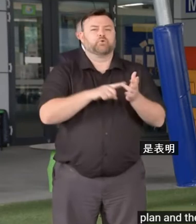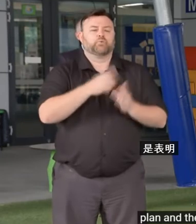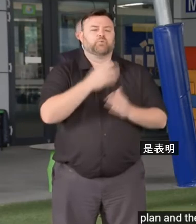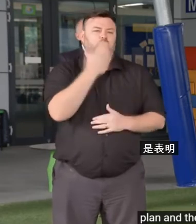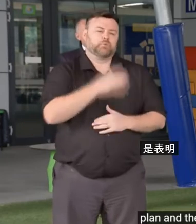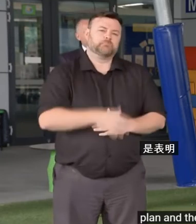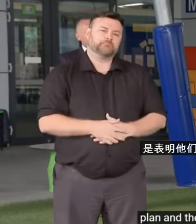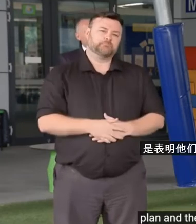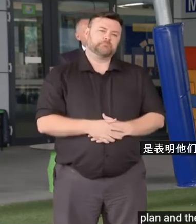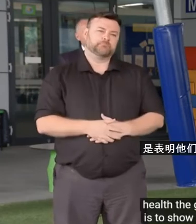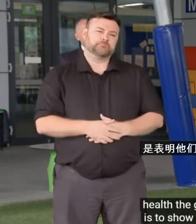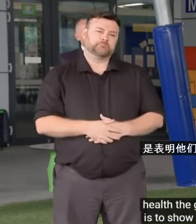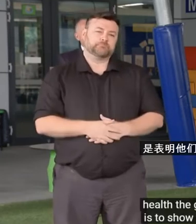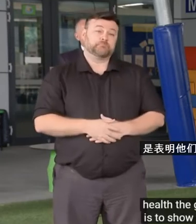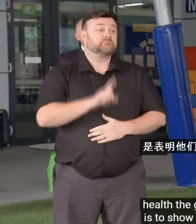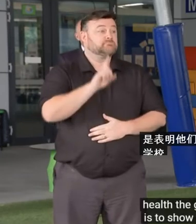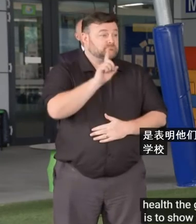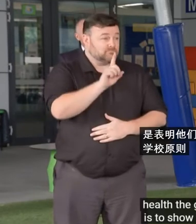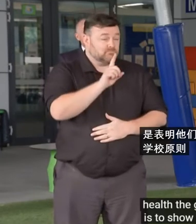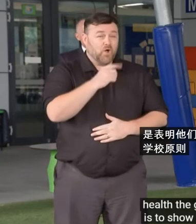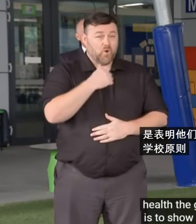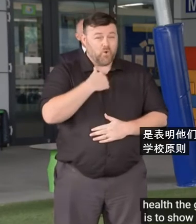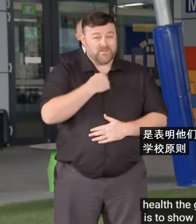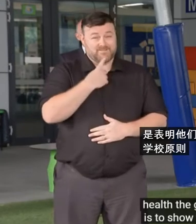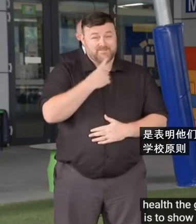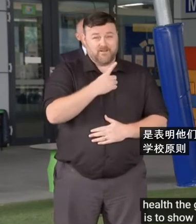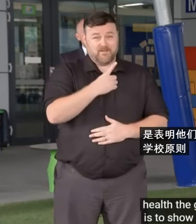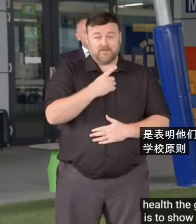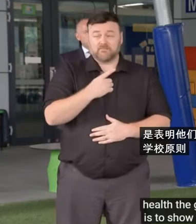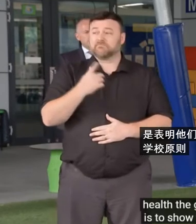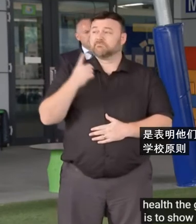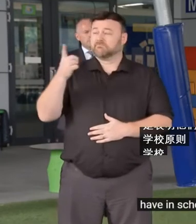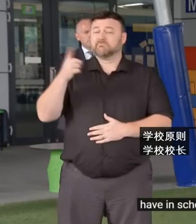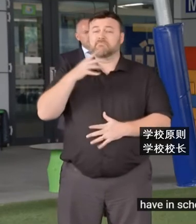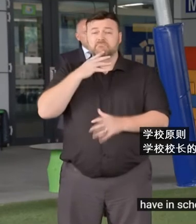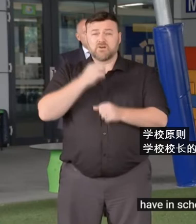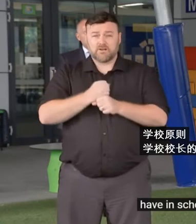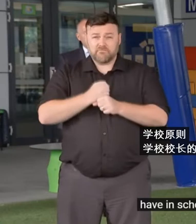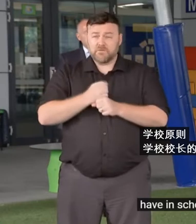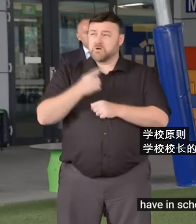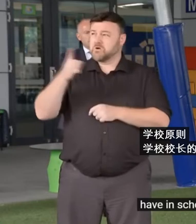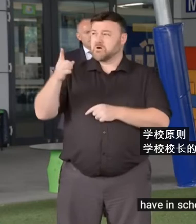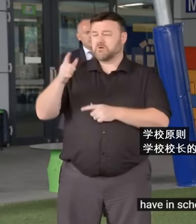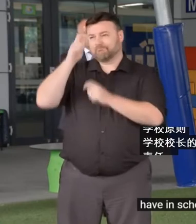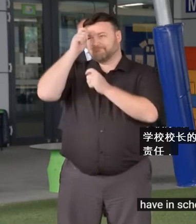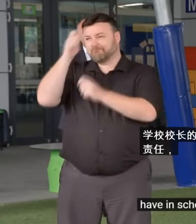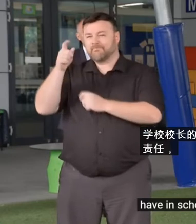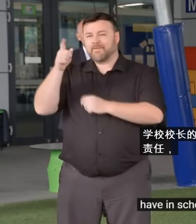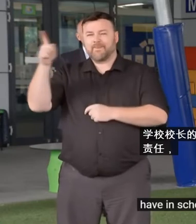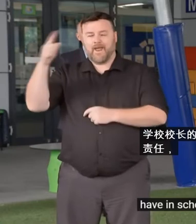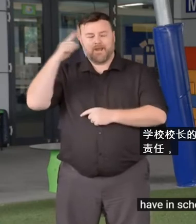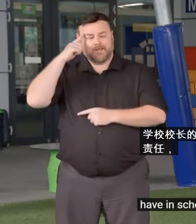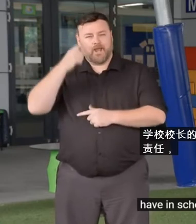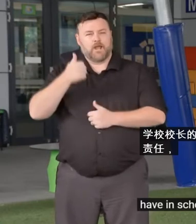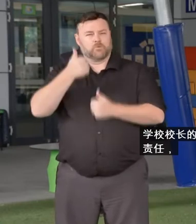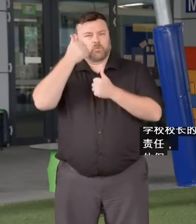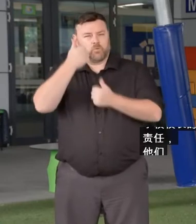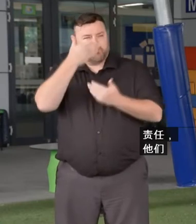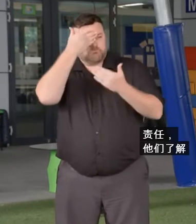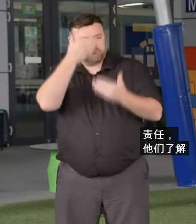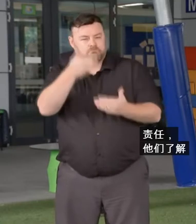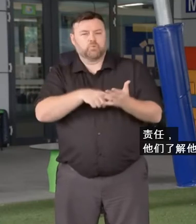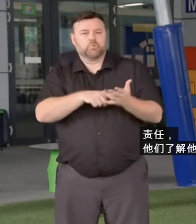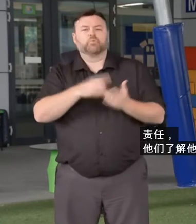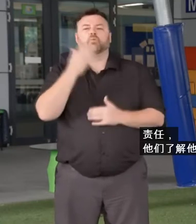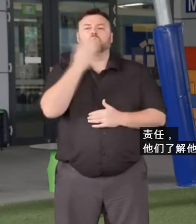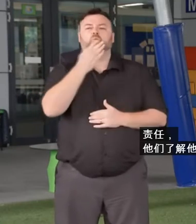to show the confidence they have in school principals. School principals will have that responsibility.